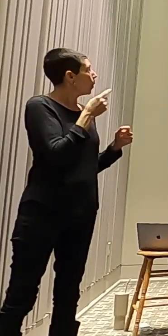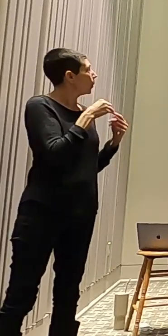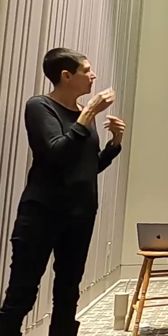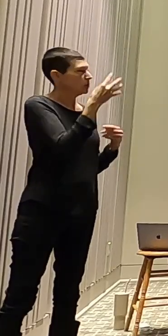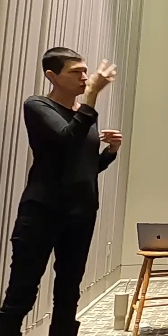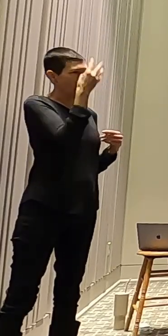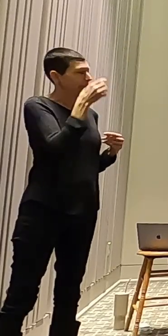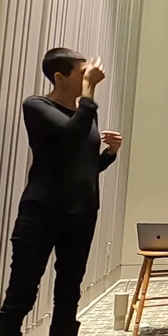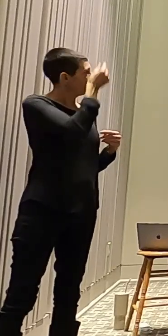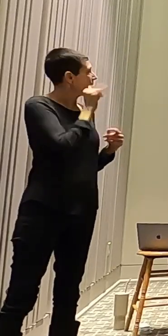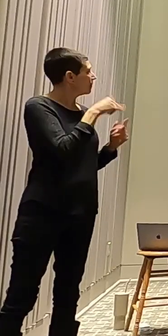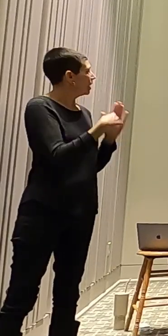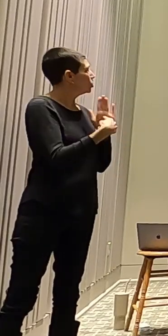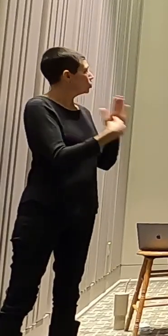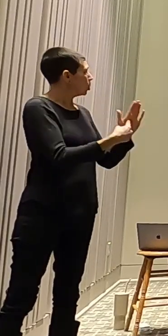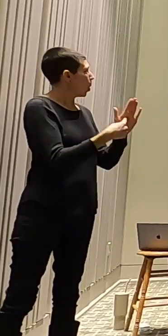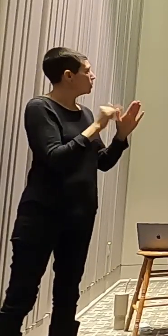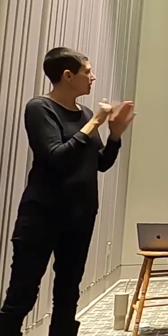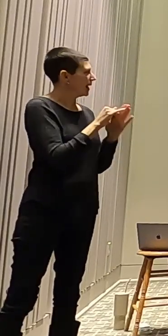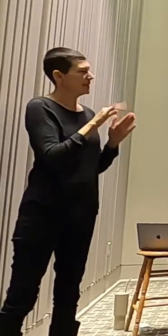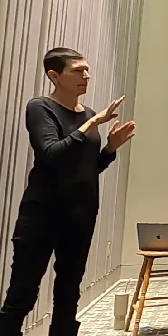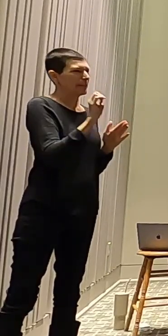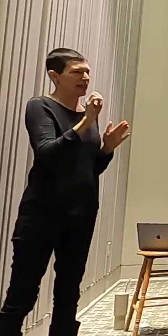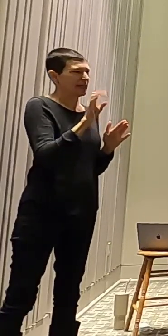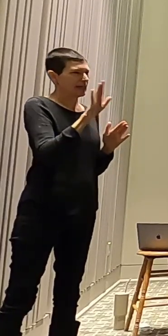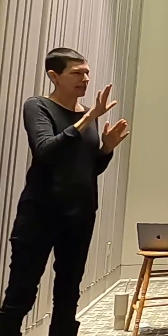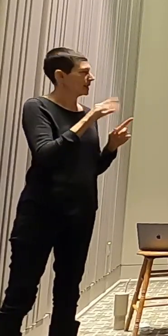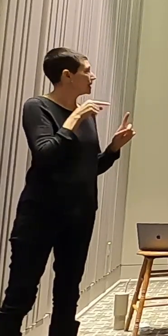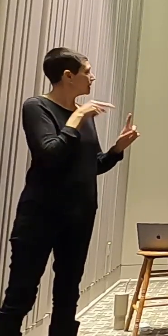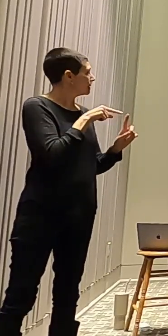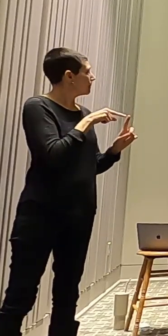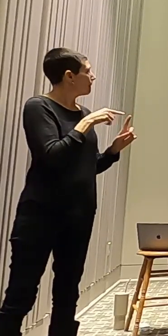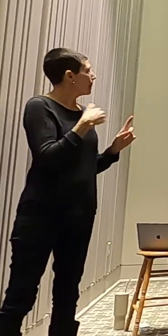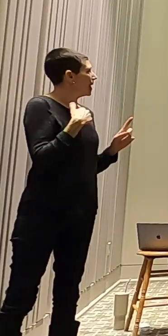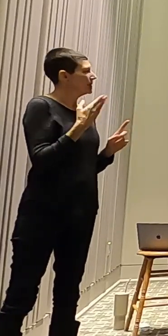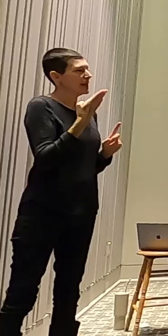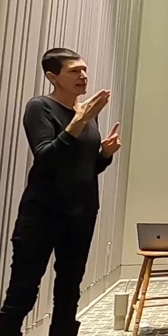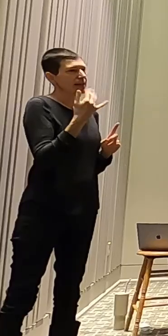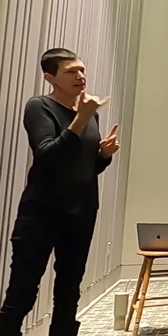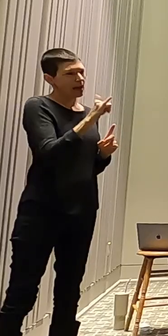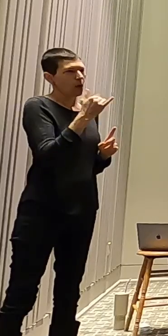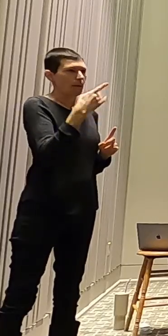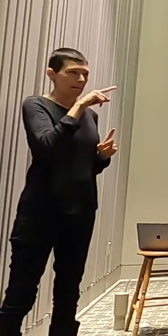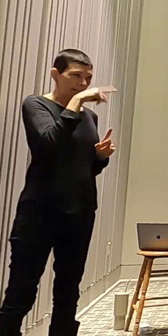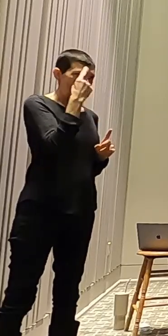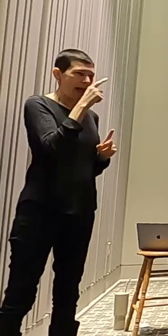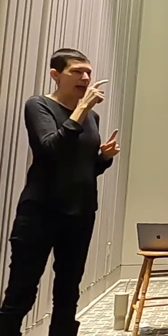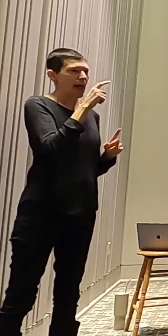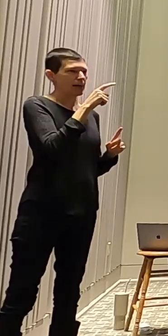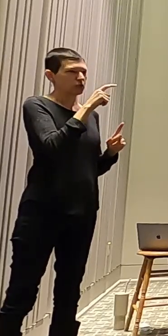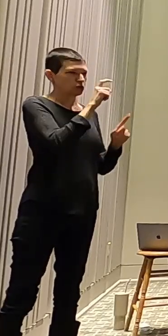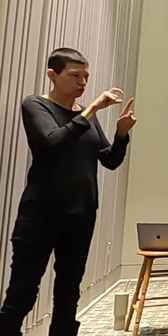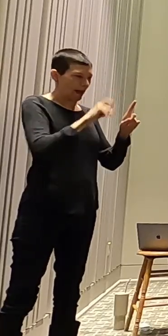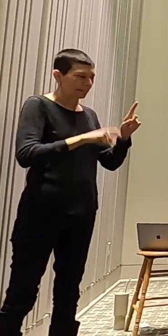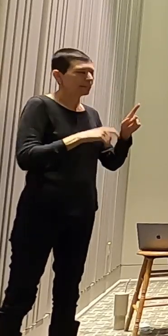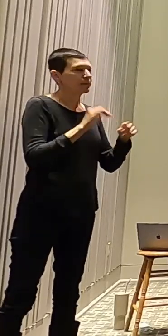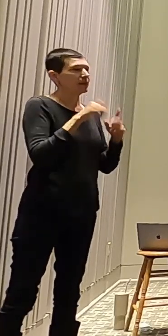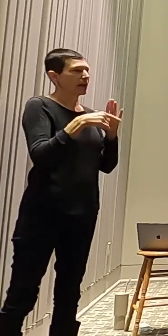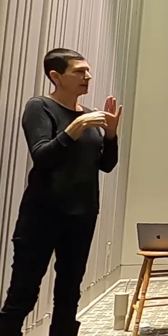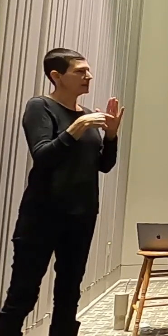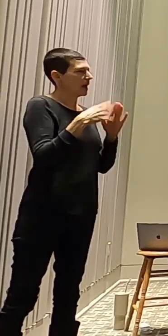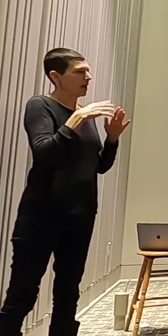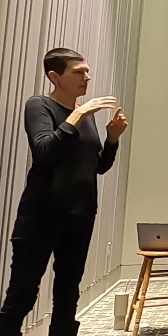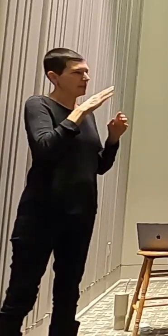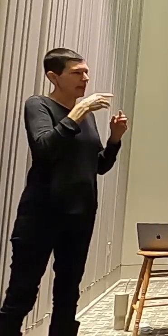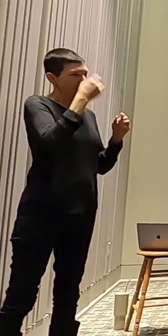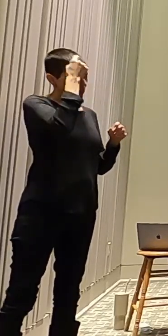really is the giveaway that it's a bee motif there. It has yellow and black stripes that mimics the stingers that runs along the